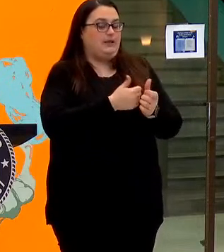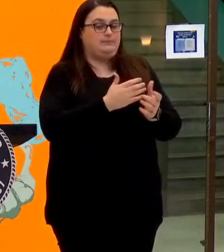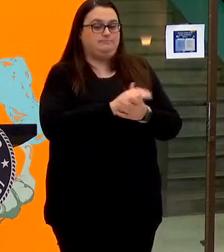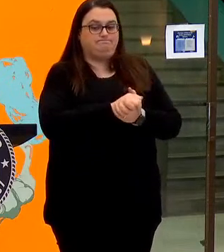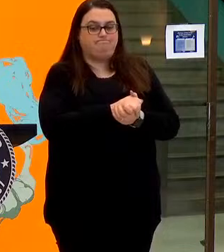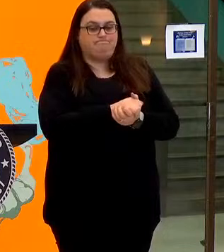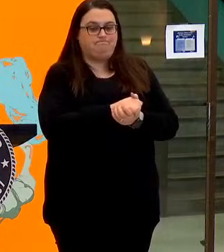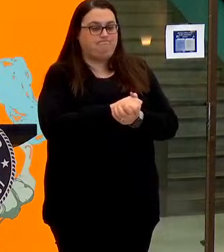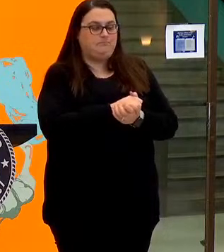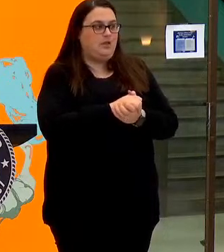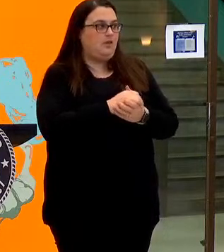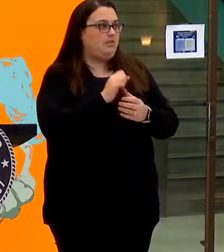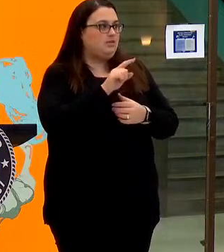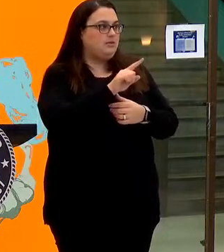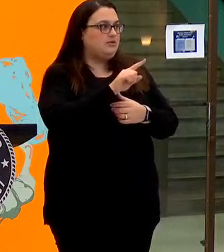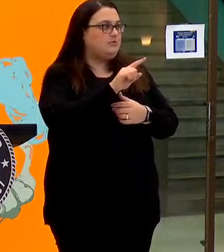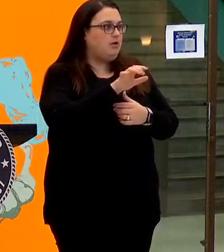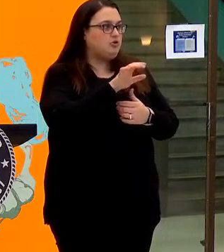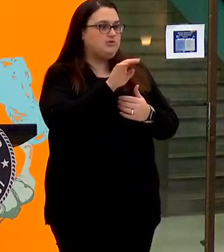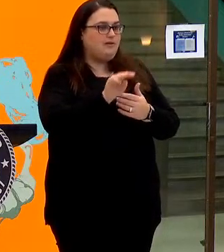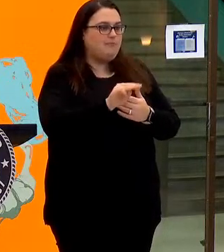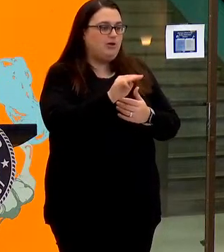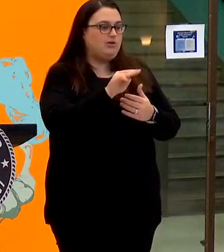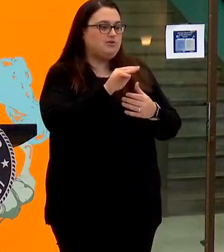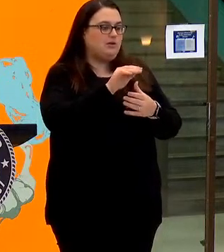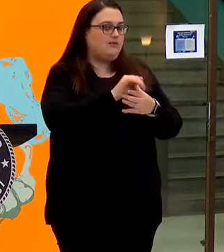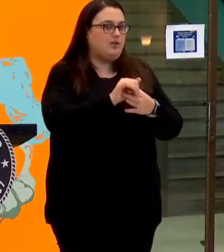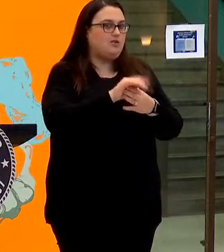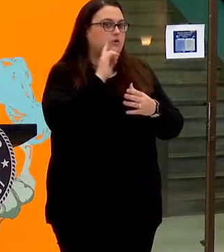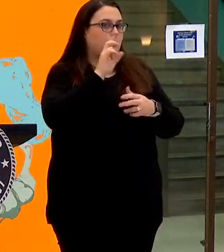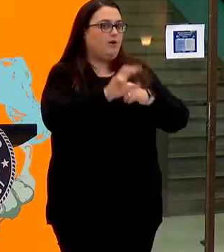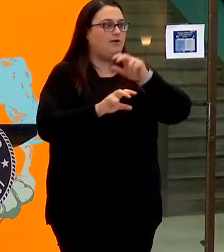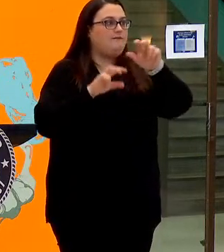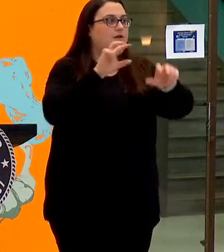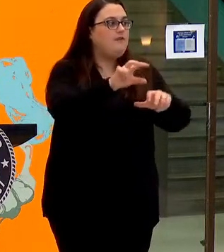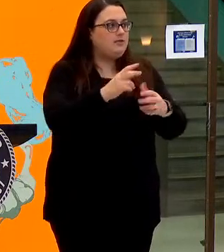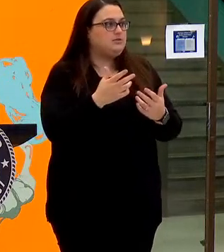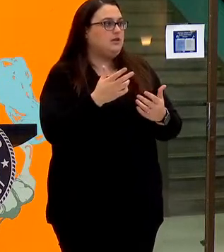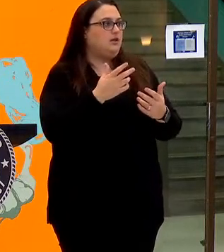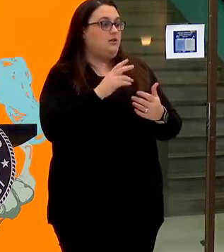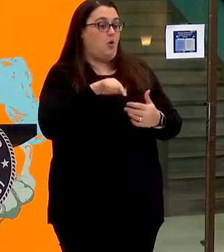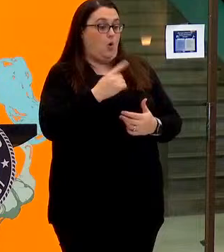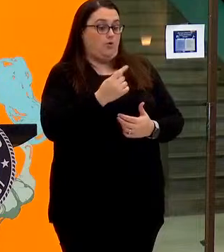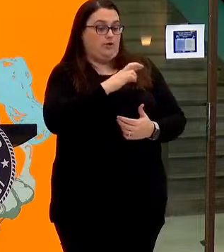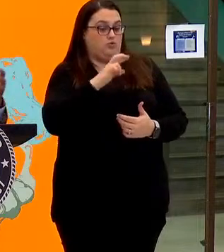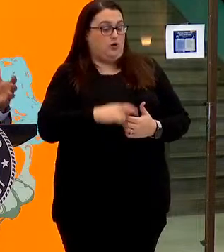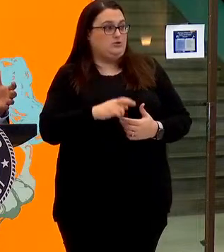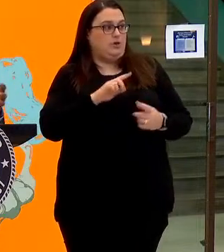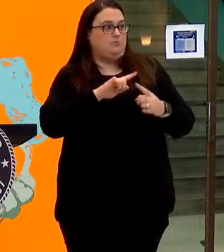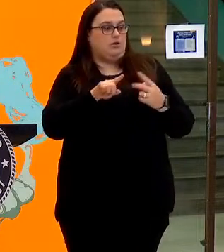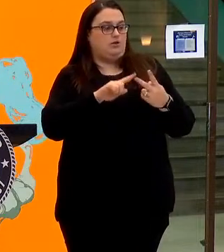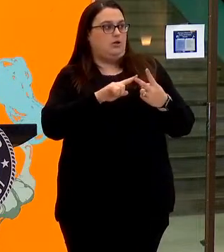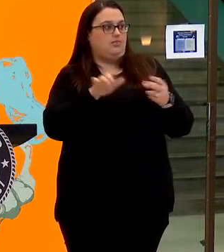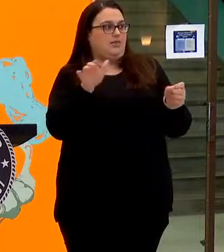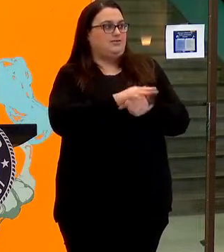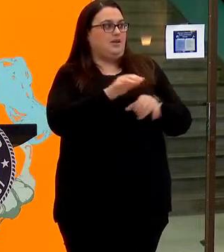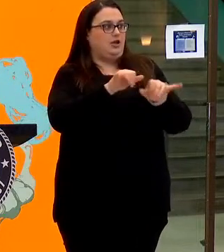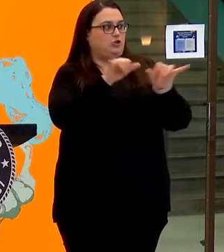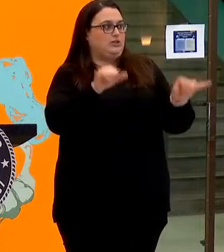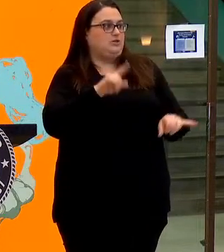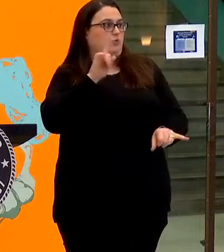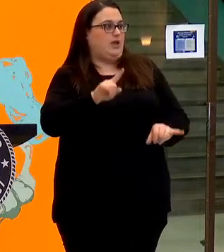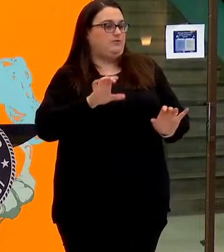is hundreds of millions of dollars of investment that likely, not just at the Richmond City water treatment plant, but to our entire